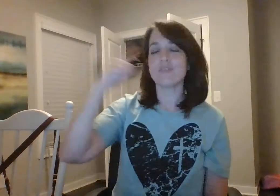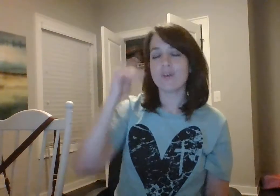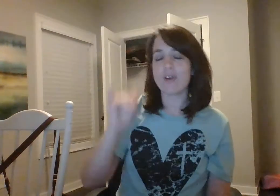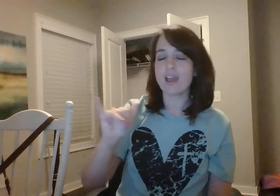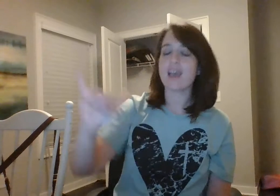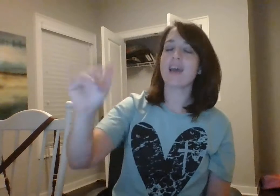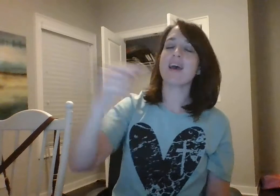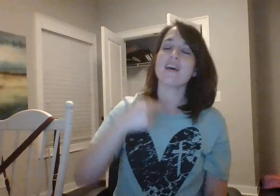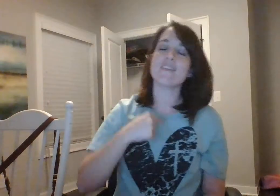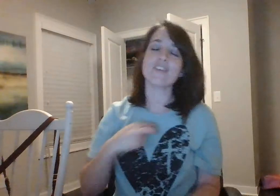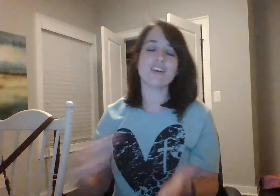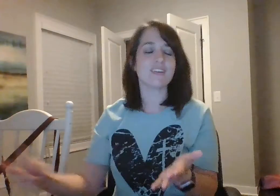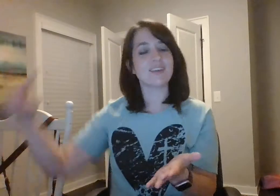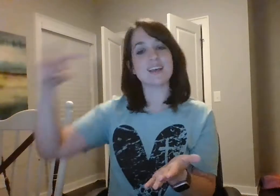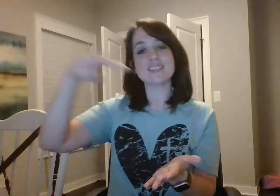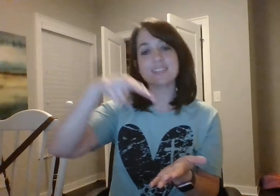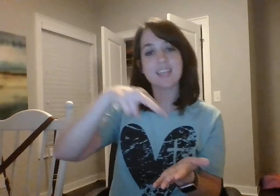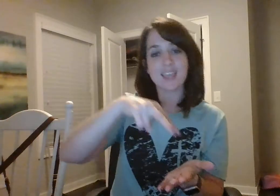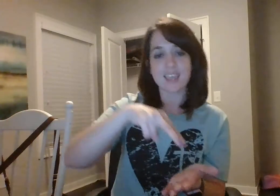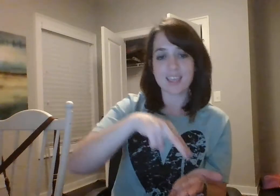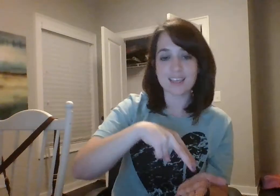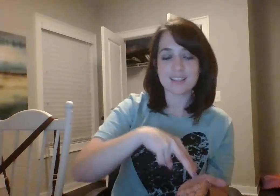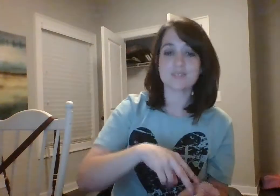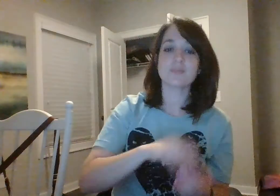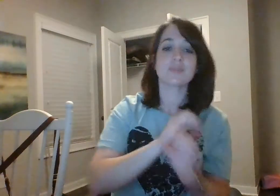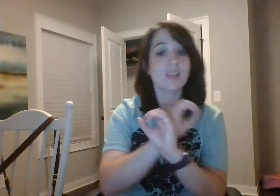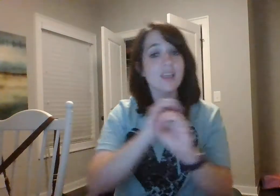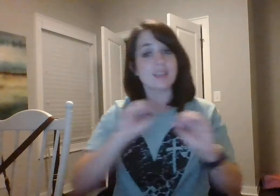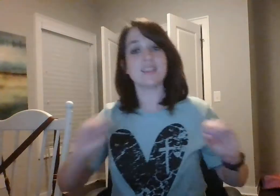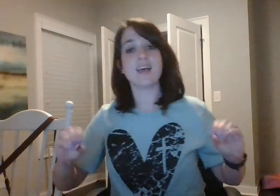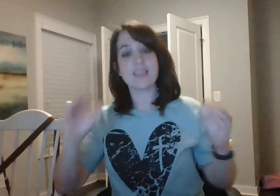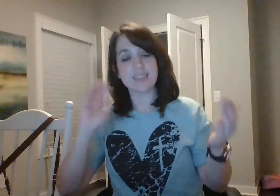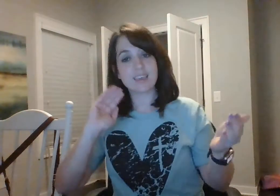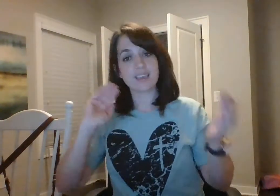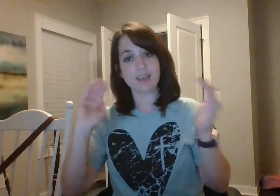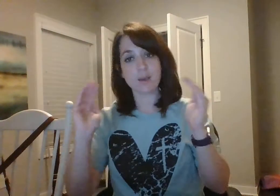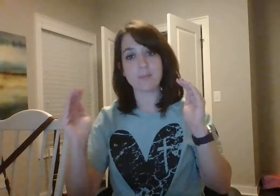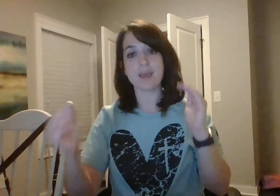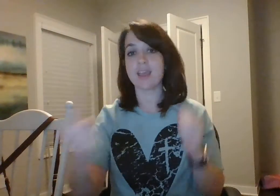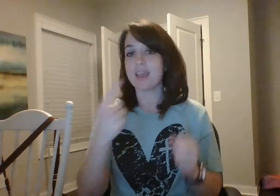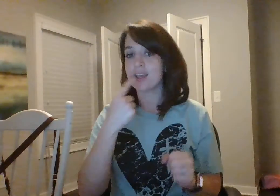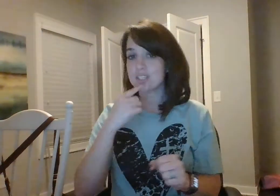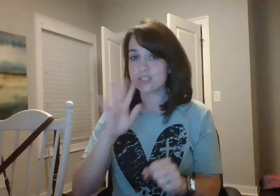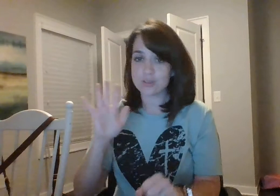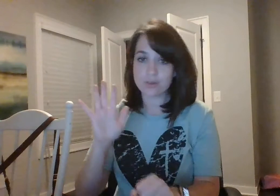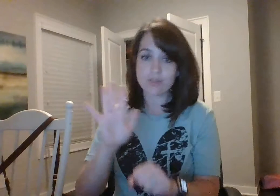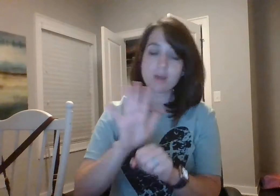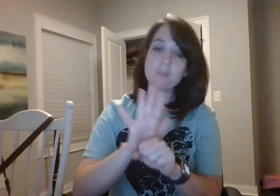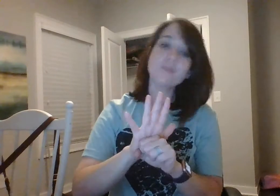Don't ever I'll say Nothing remains To the